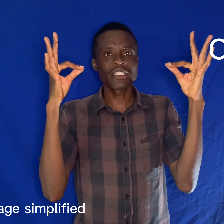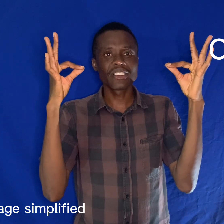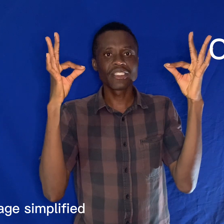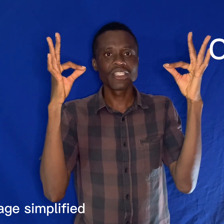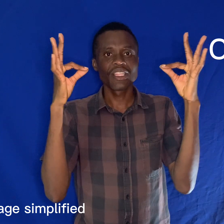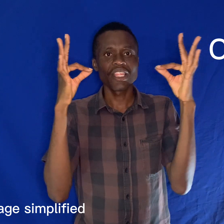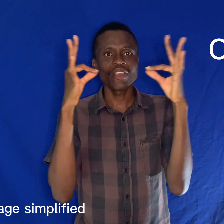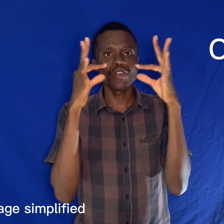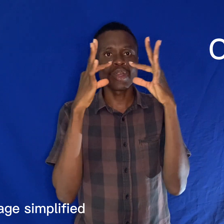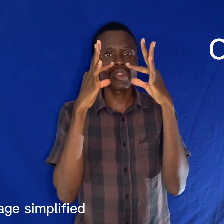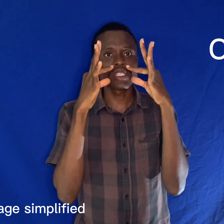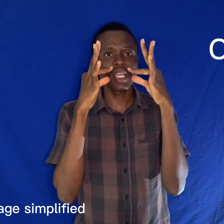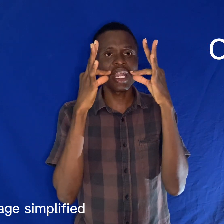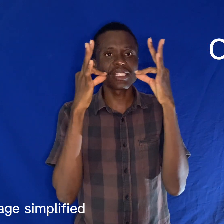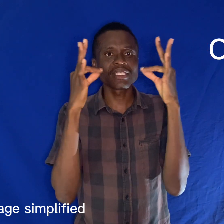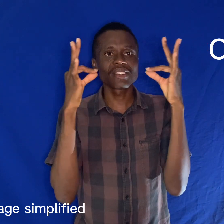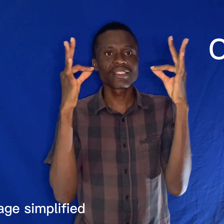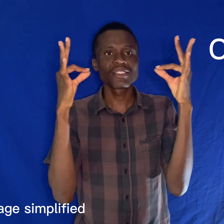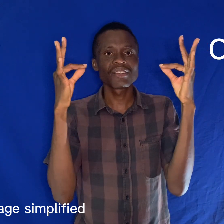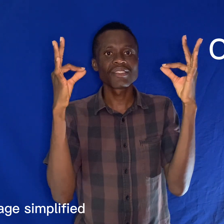imagining you are touching cats.